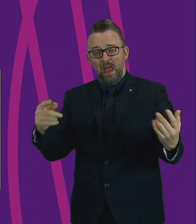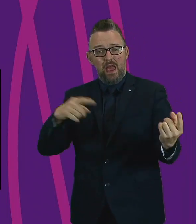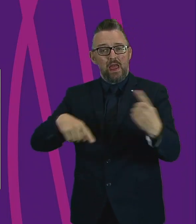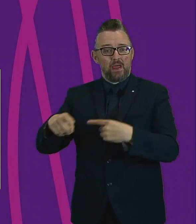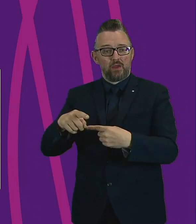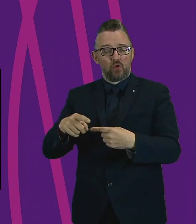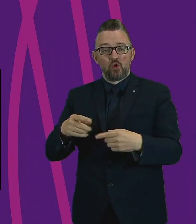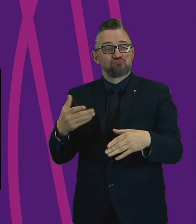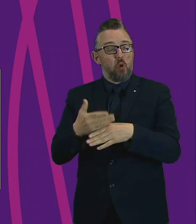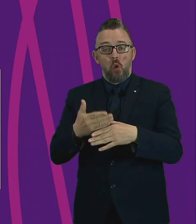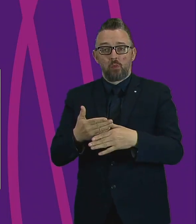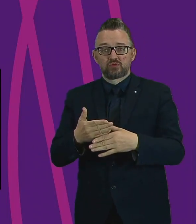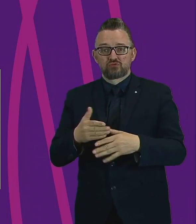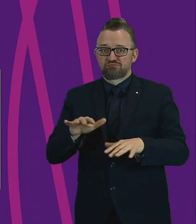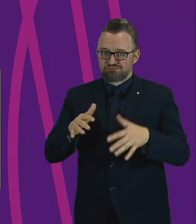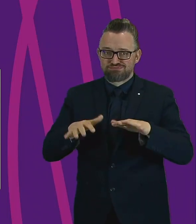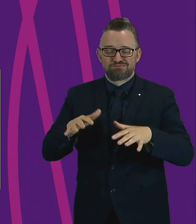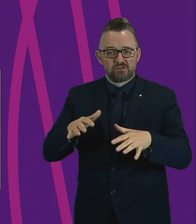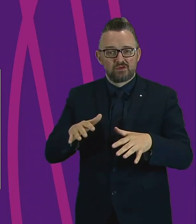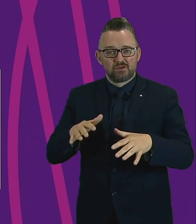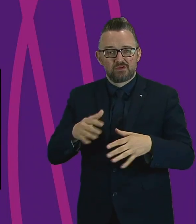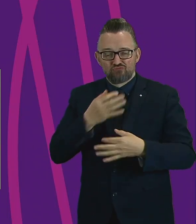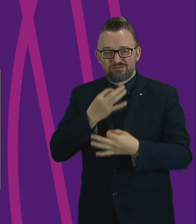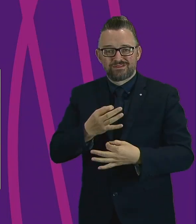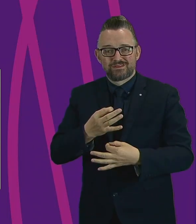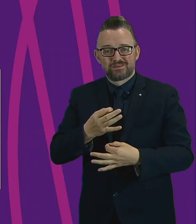precarious employment and work at